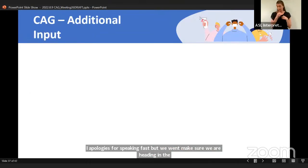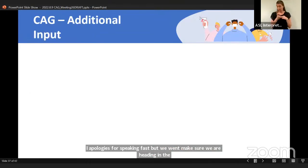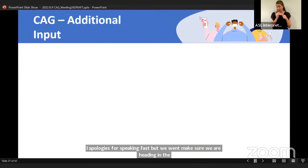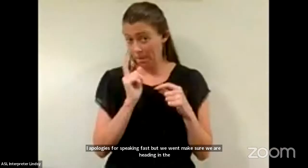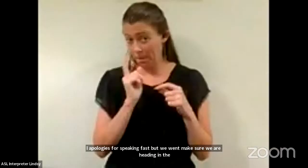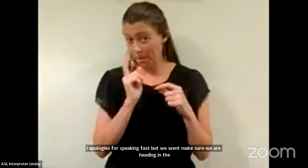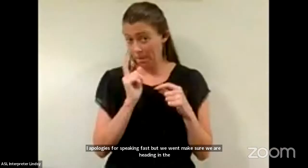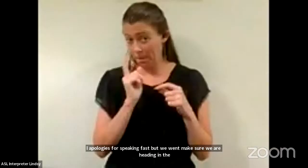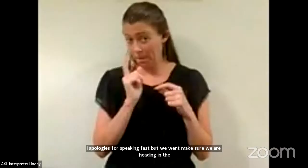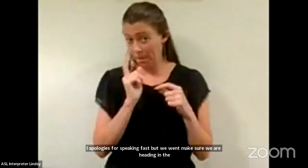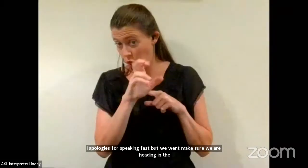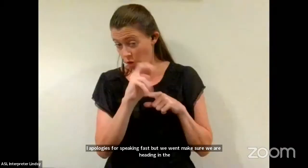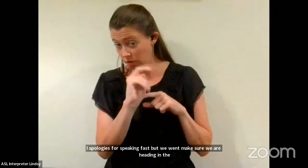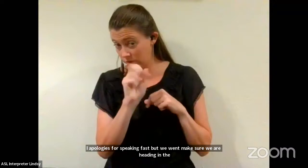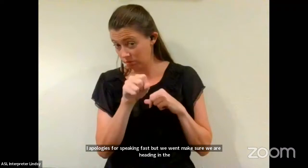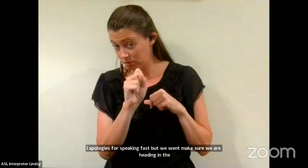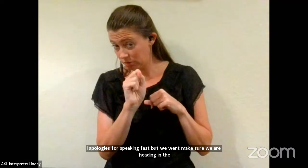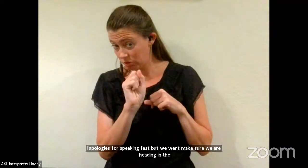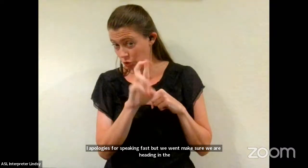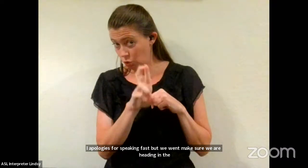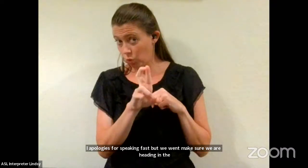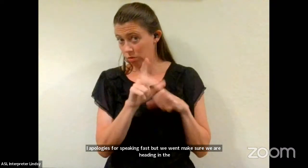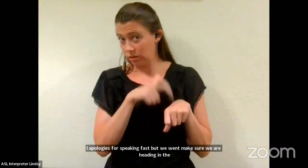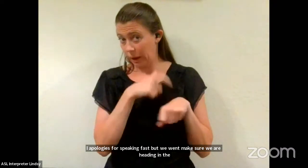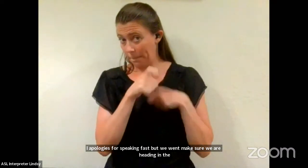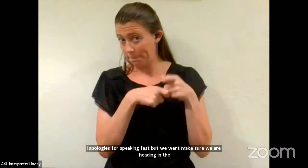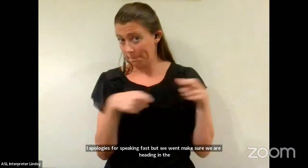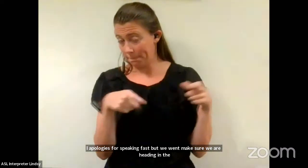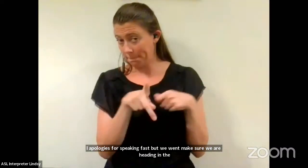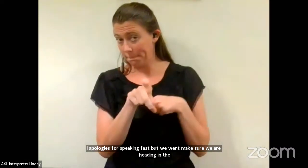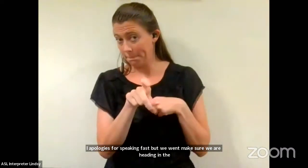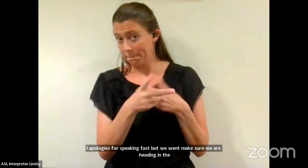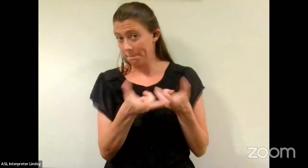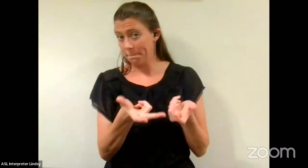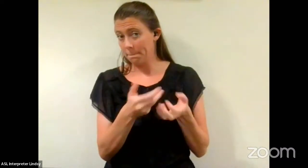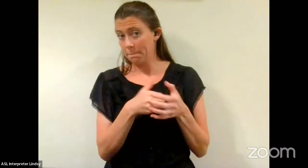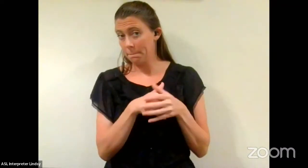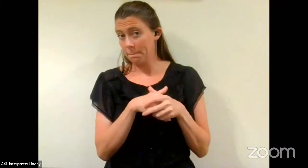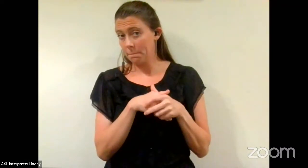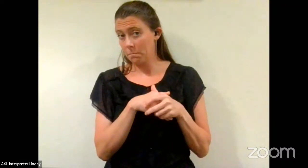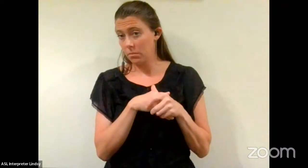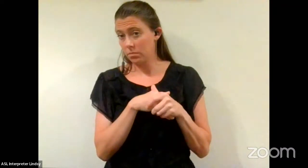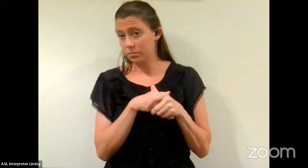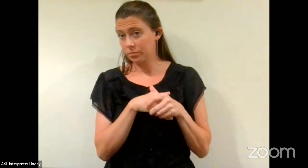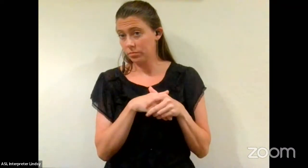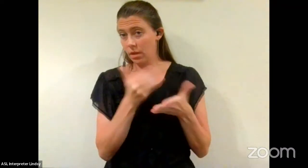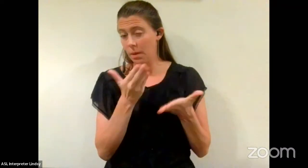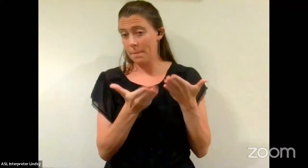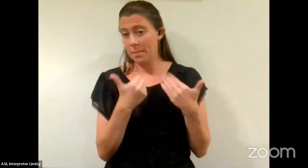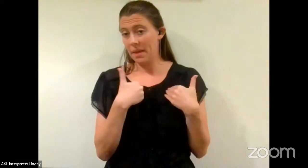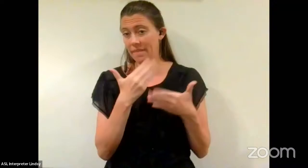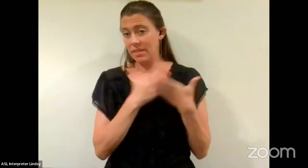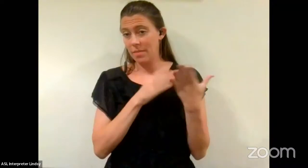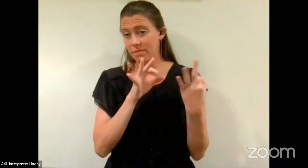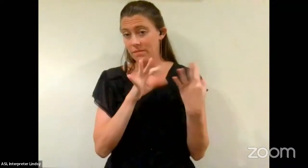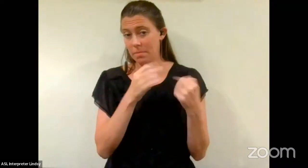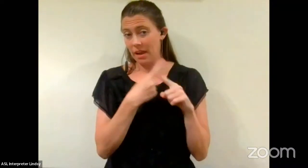or Nestor or Gary, Greg, to get some feedback or get people's